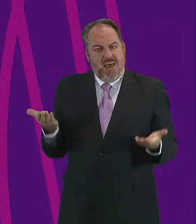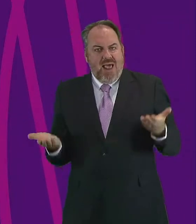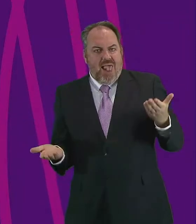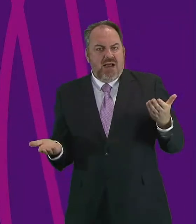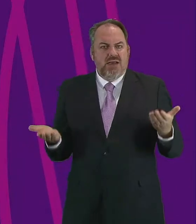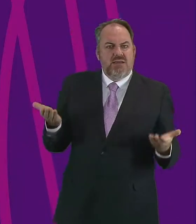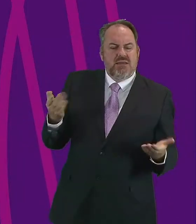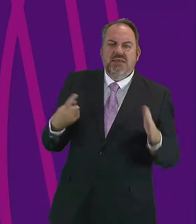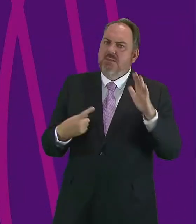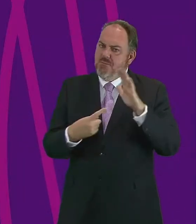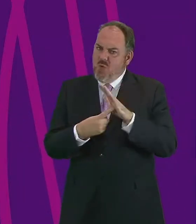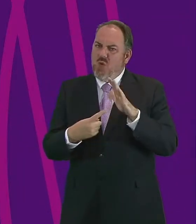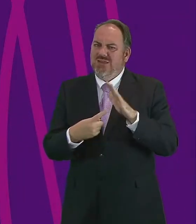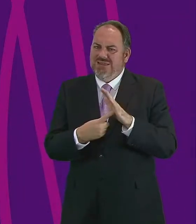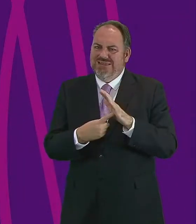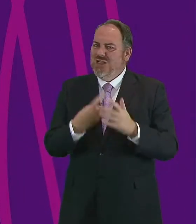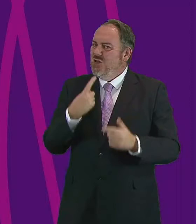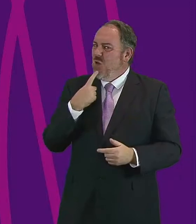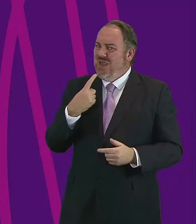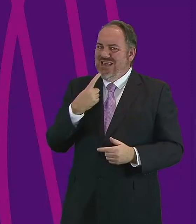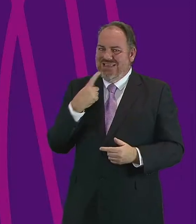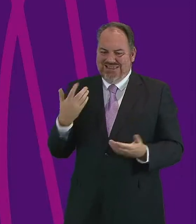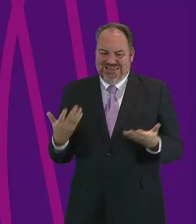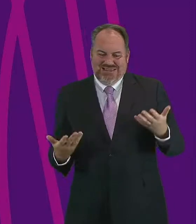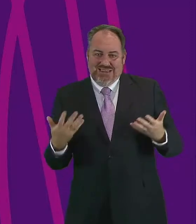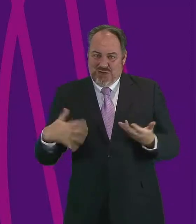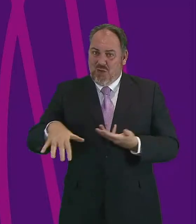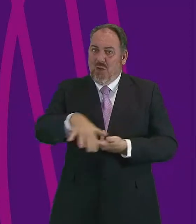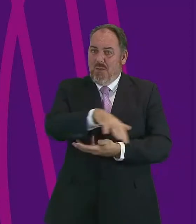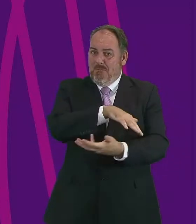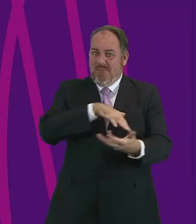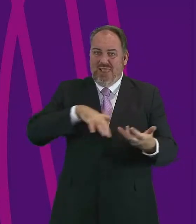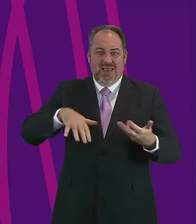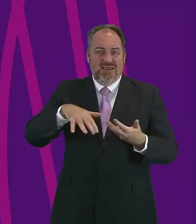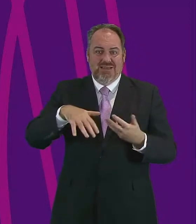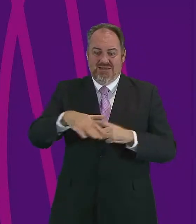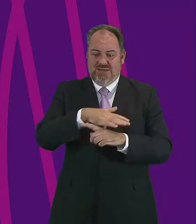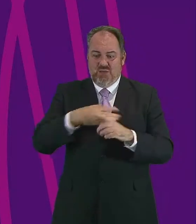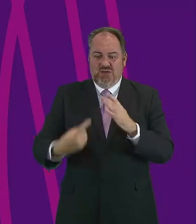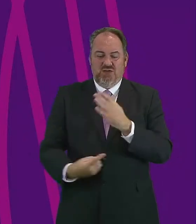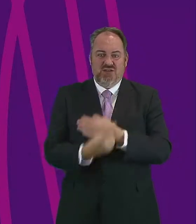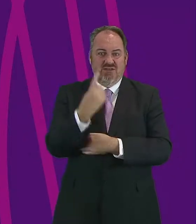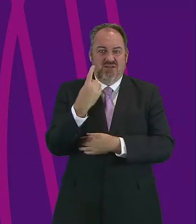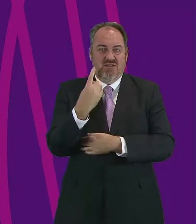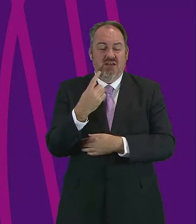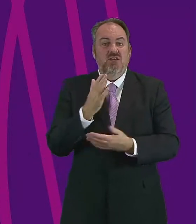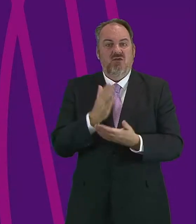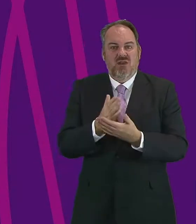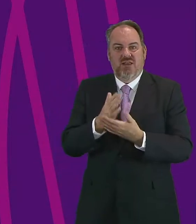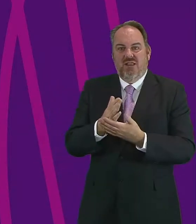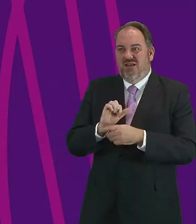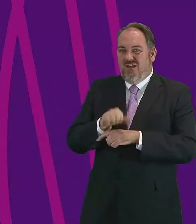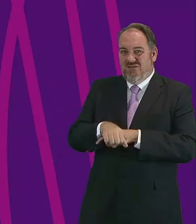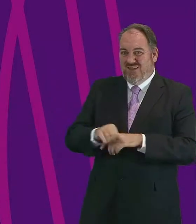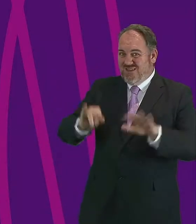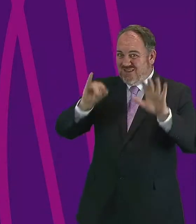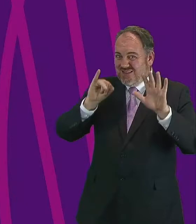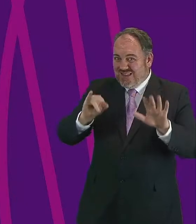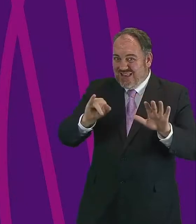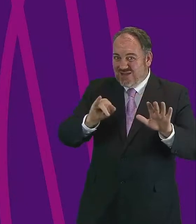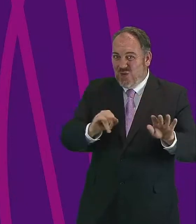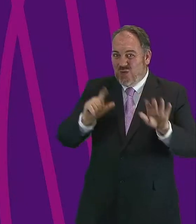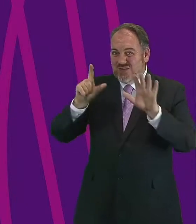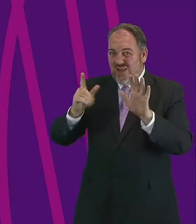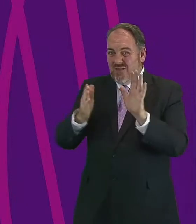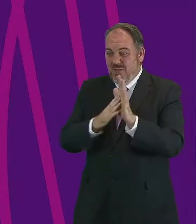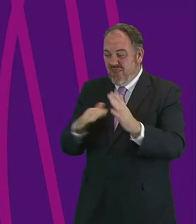that balance is complex, and it becomes more complex as time goes on. Because after 6.5, 7 months,